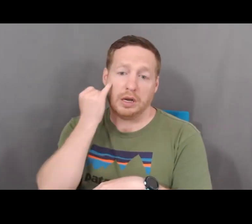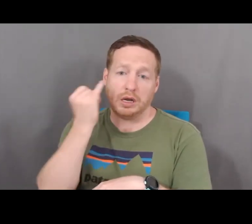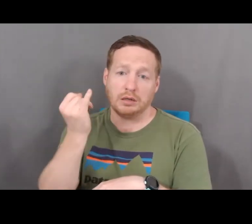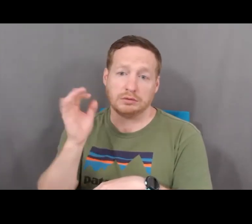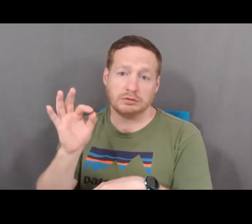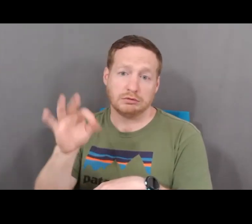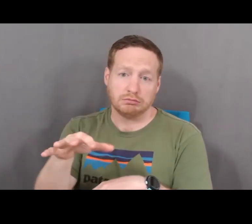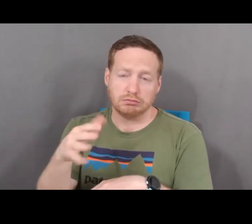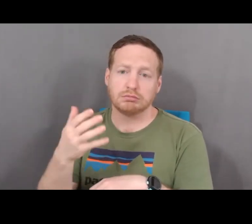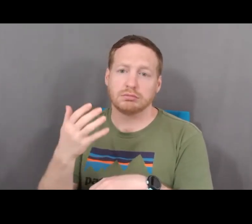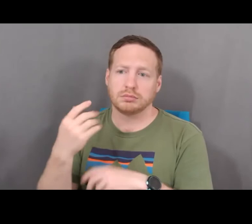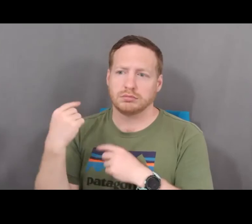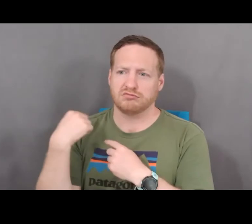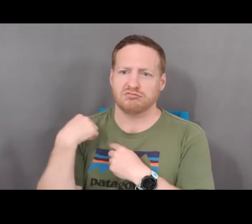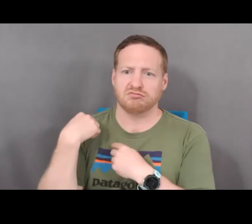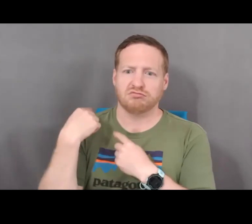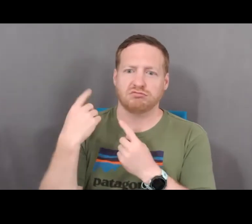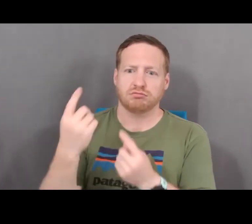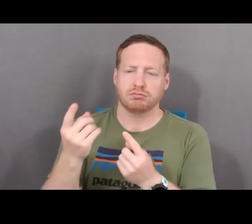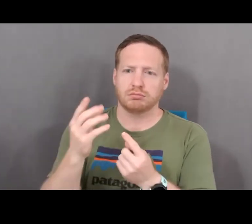So one thought I had, Tim saying,